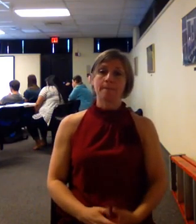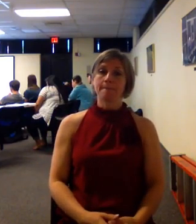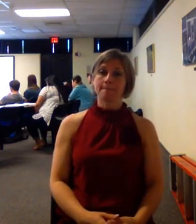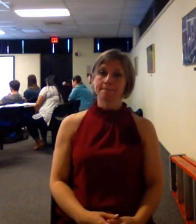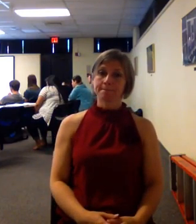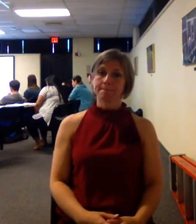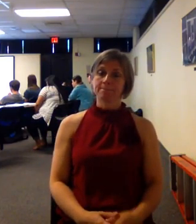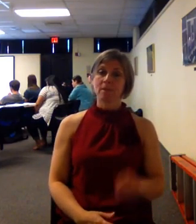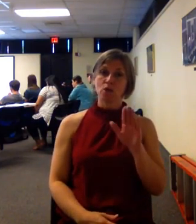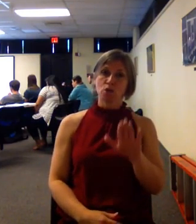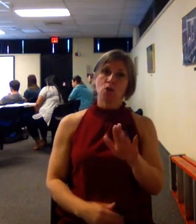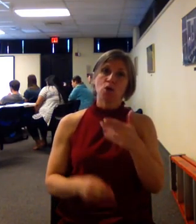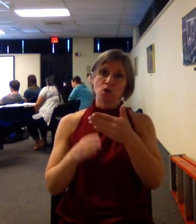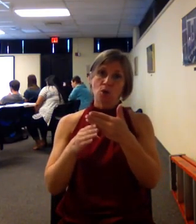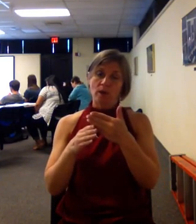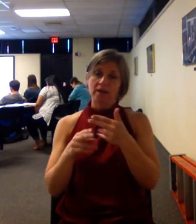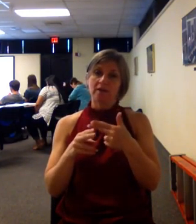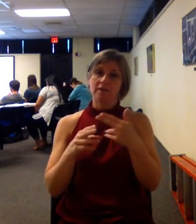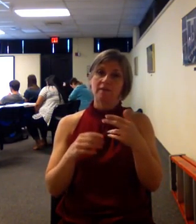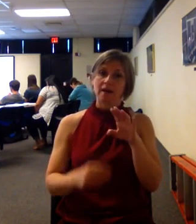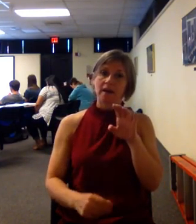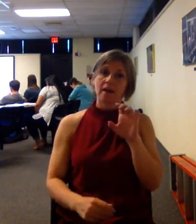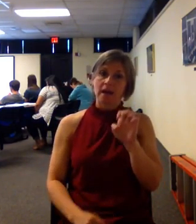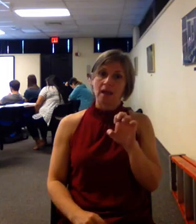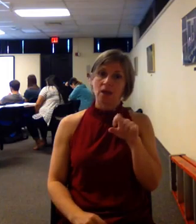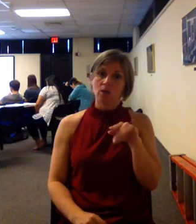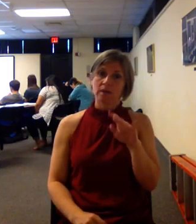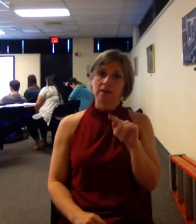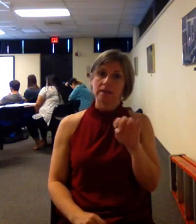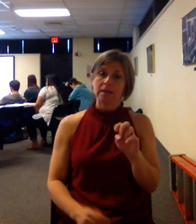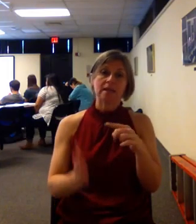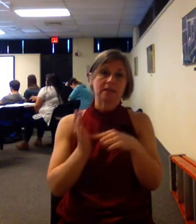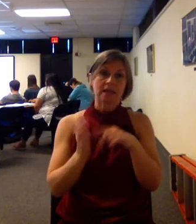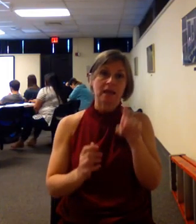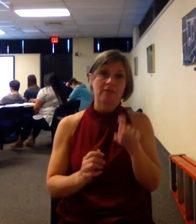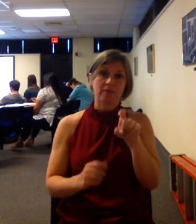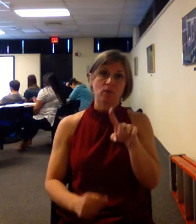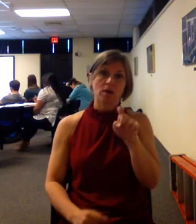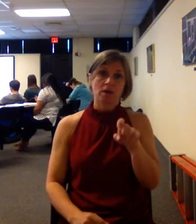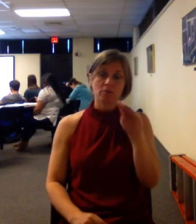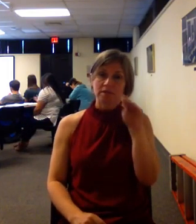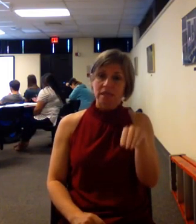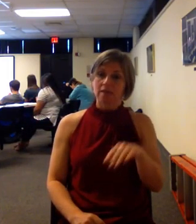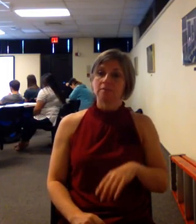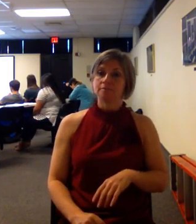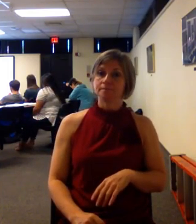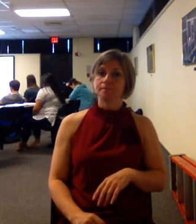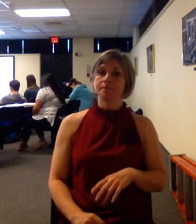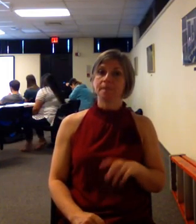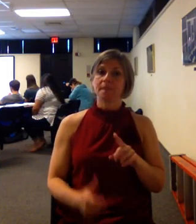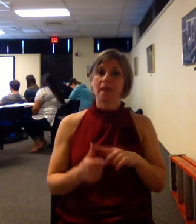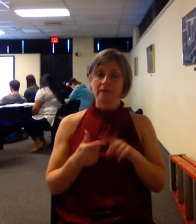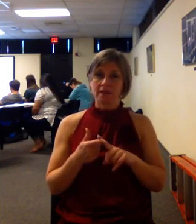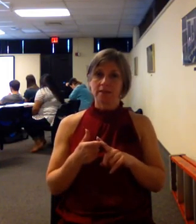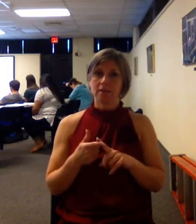Your weight of equity and your weight of debt have to equal 100%. Then it just becomes, I'm plugging in. They told you your cost of equity